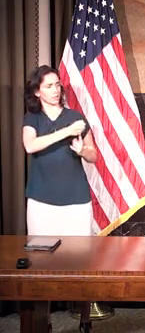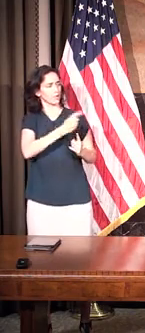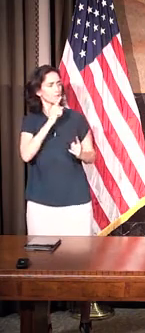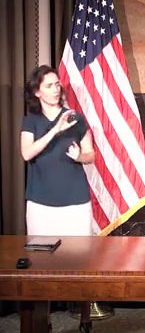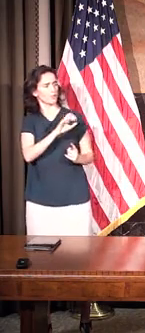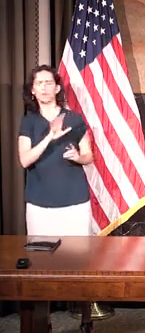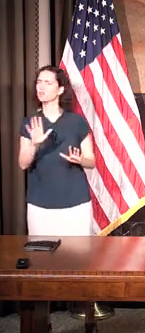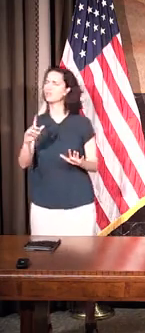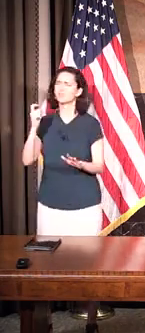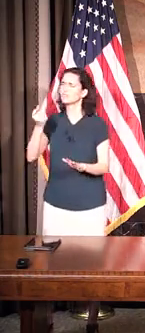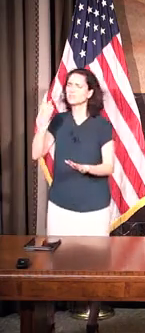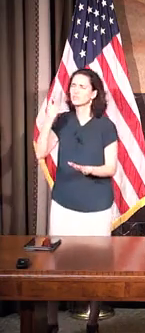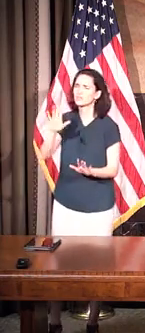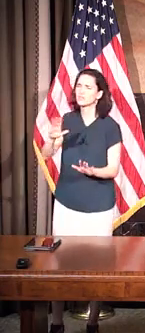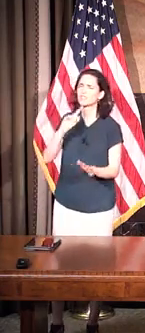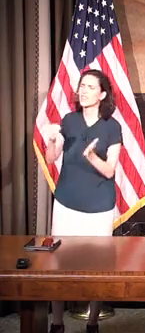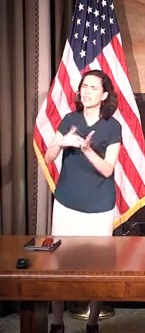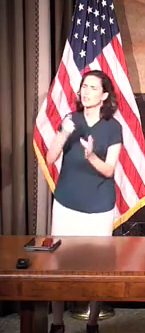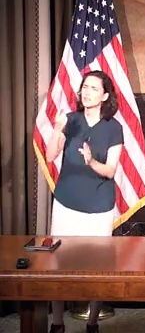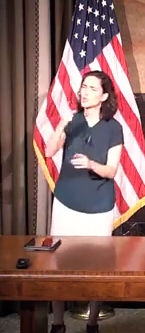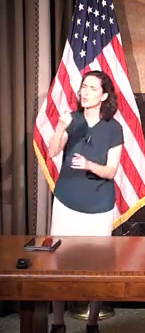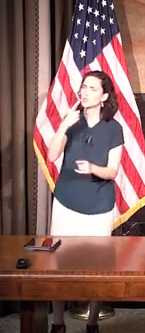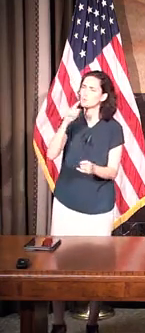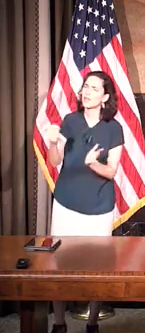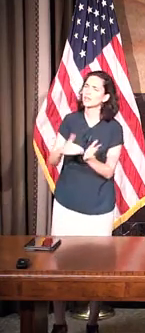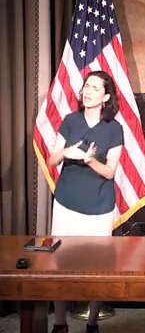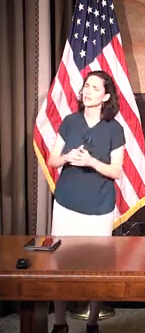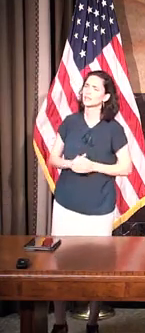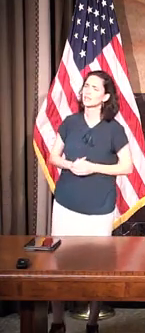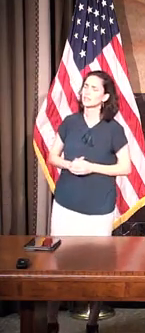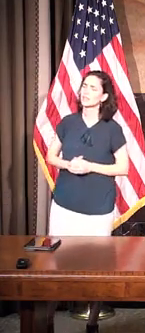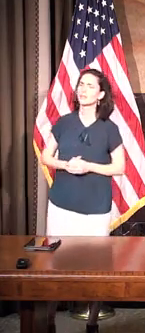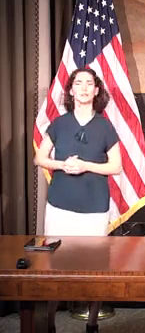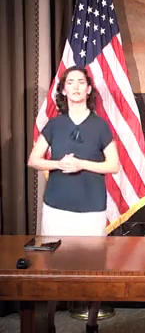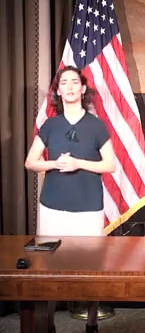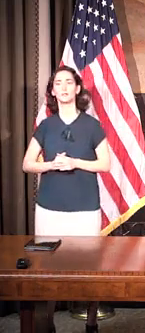Would you state that again? I will. I wasn't able to follow your question.